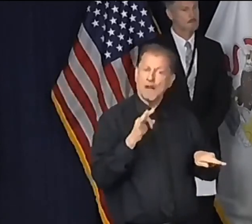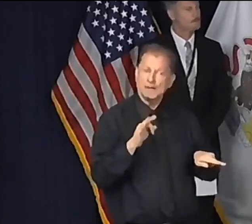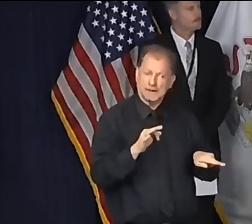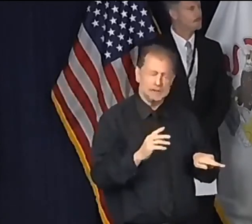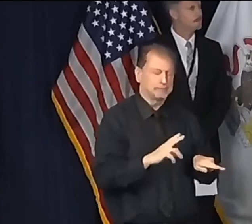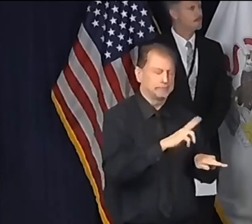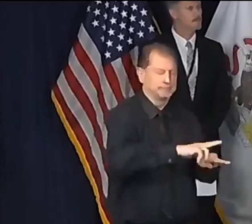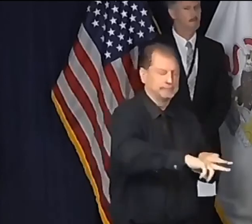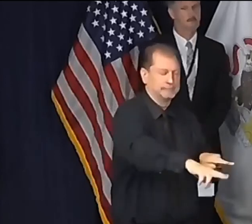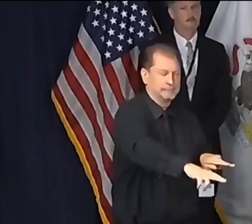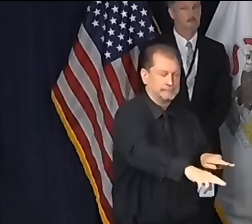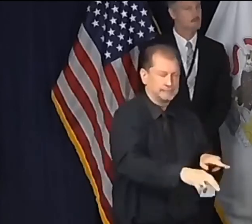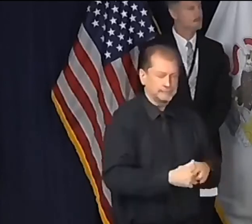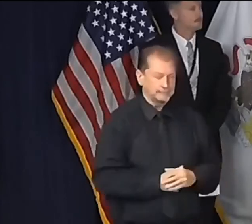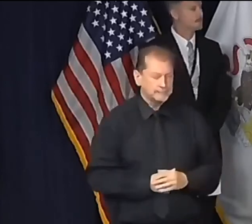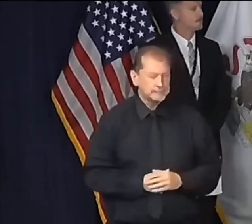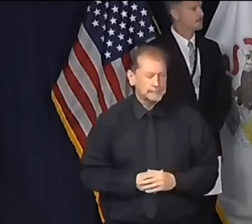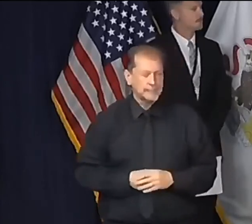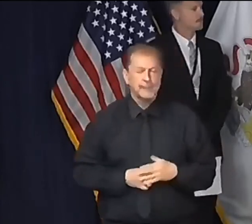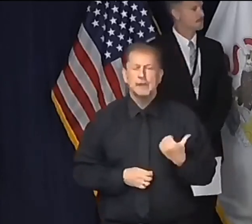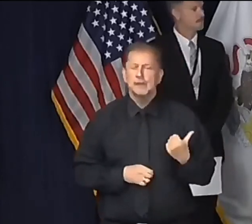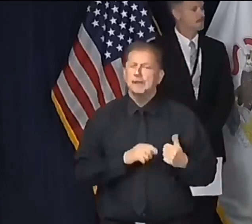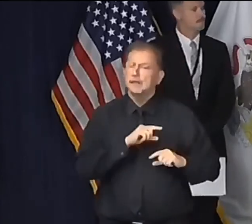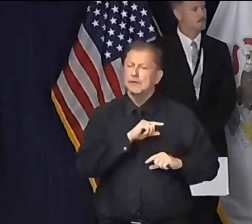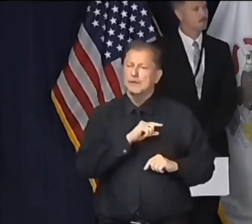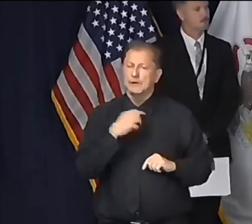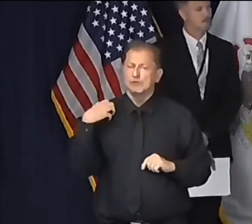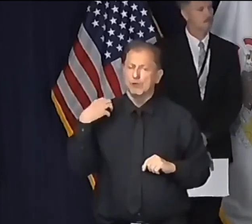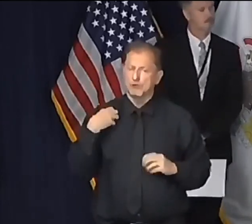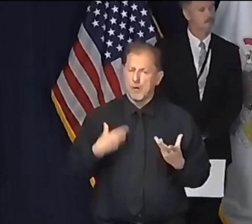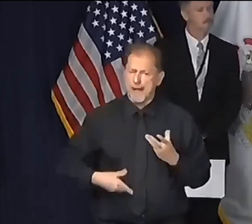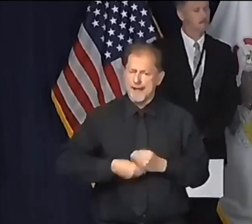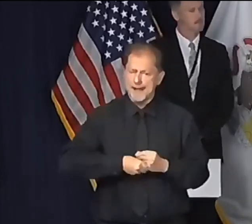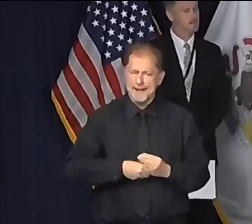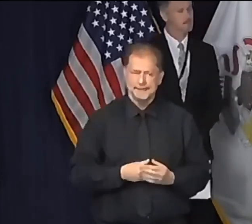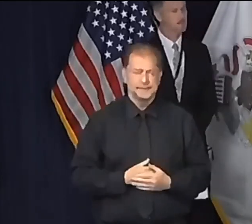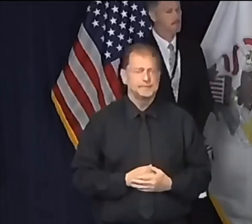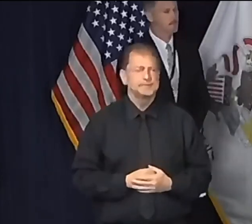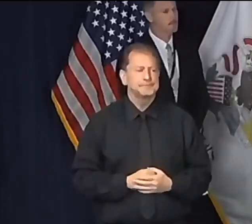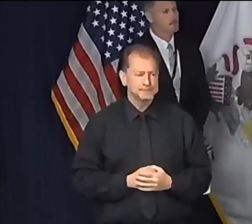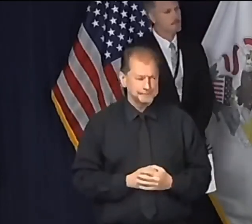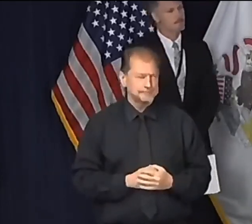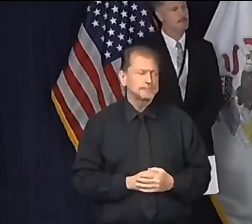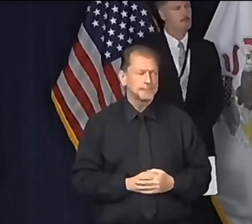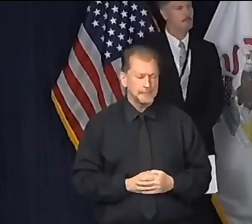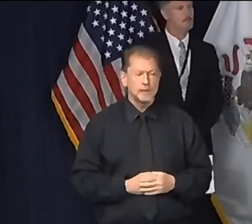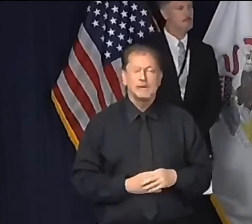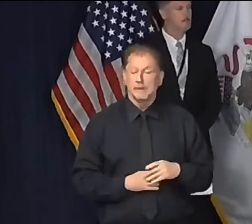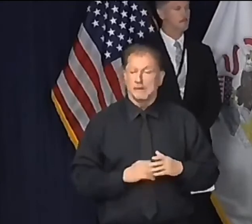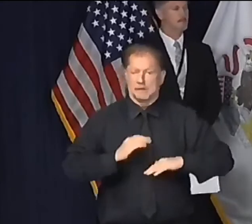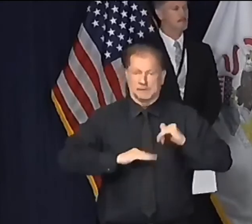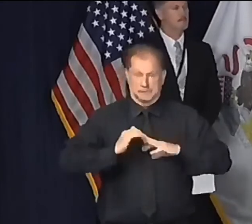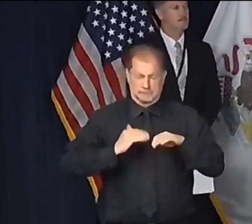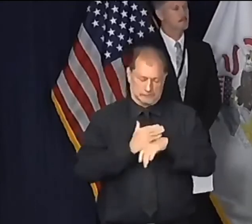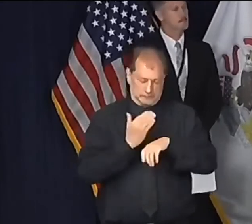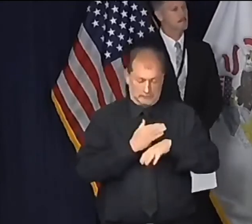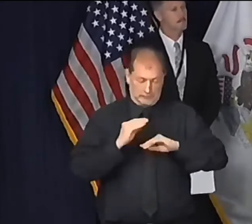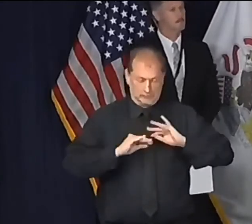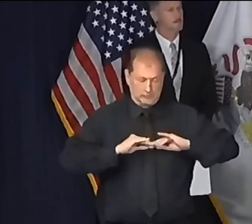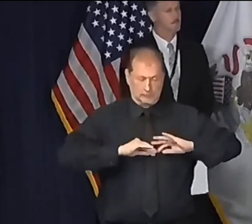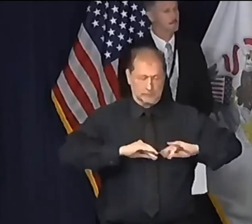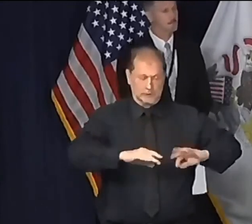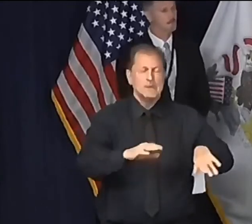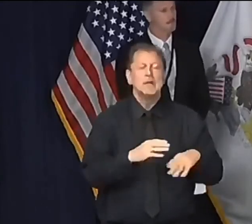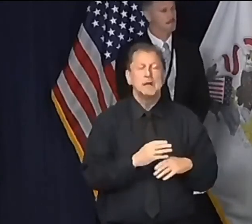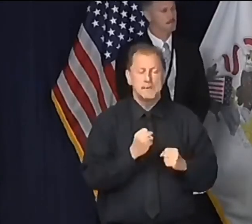for ICU patients. So I don't know if General Neely has anything to add. Well, so a lot of construction going on, a lot of different things, as the governor just